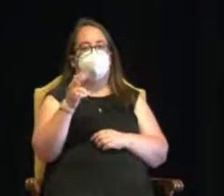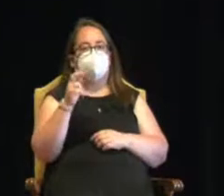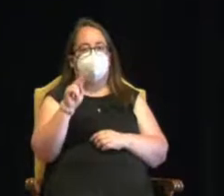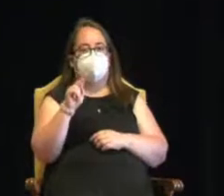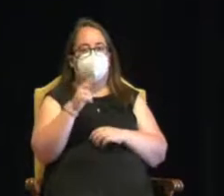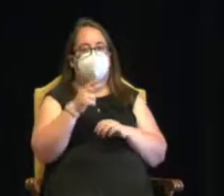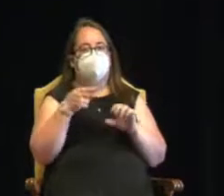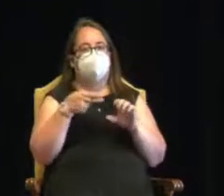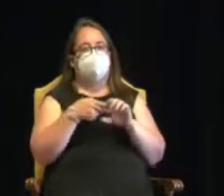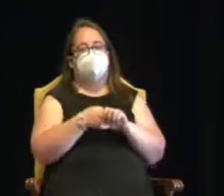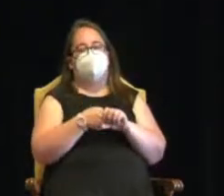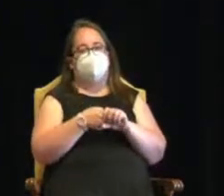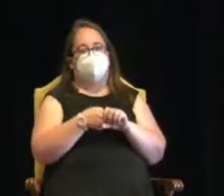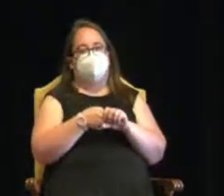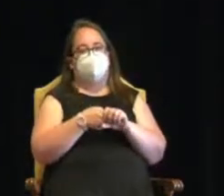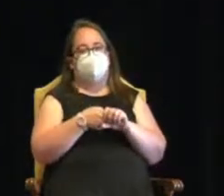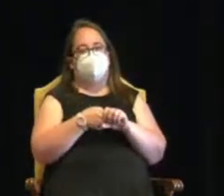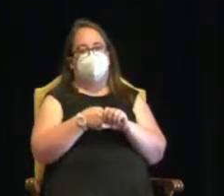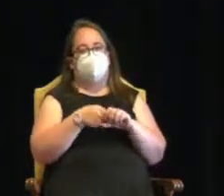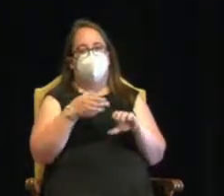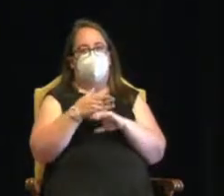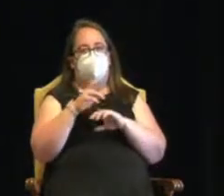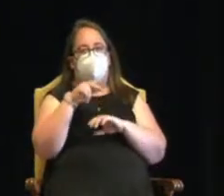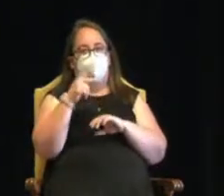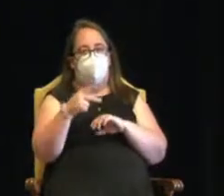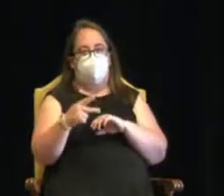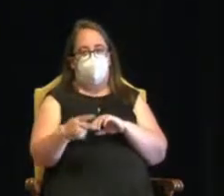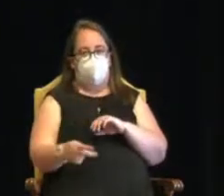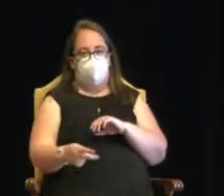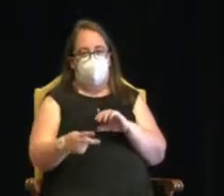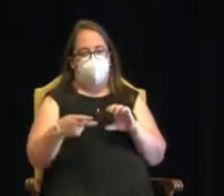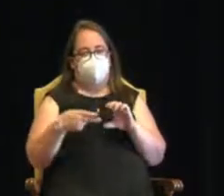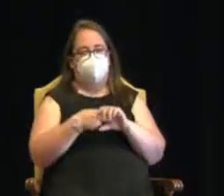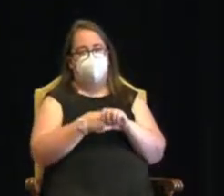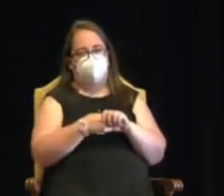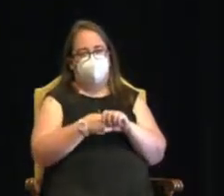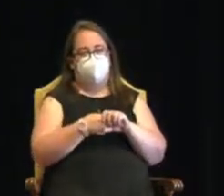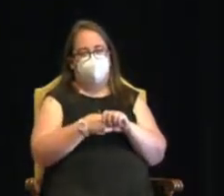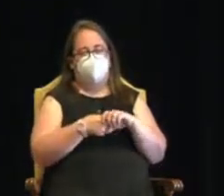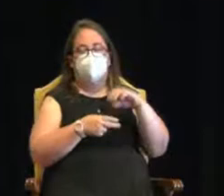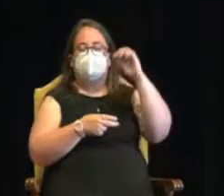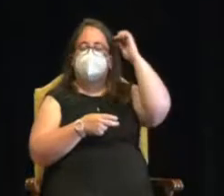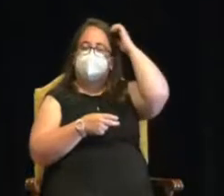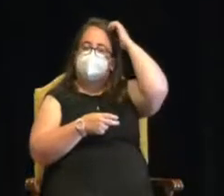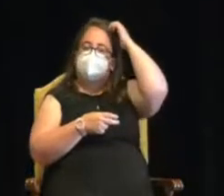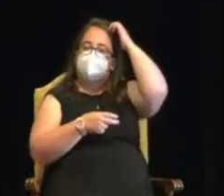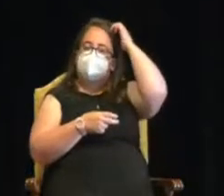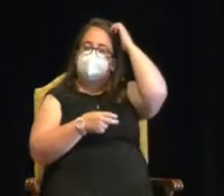bedridden from a fall in his Baltimore penthouse apartment, you can all relate, and